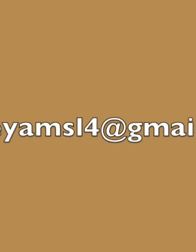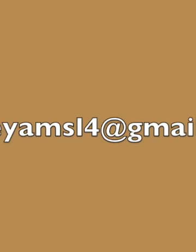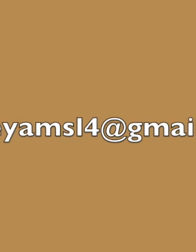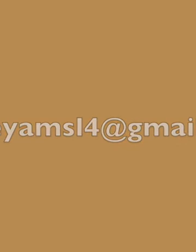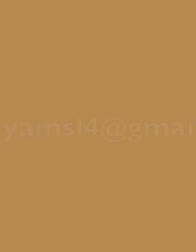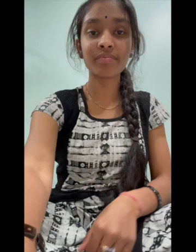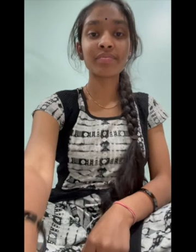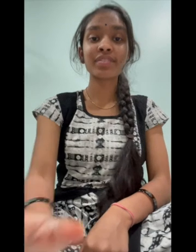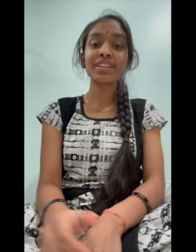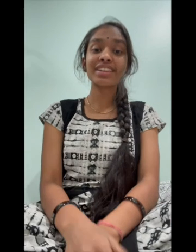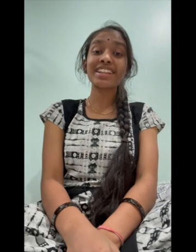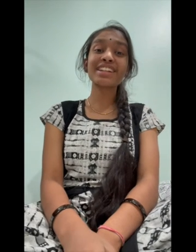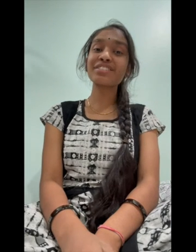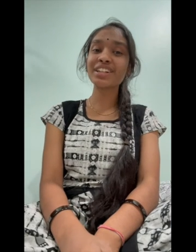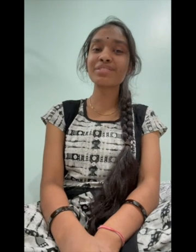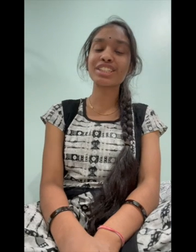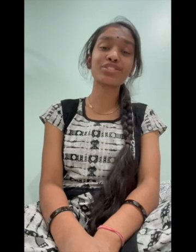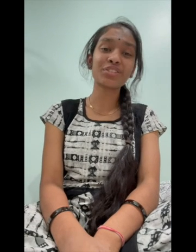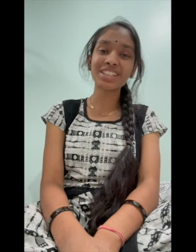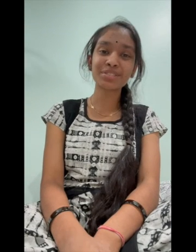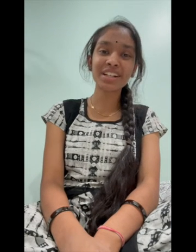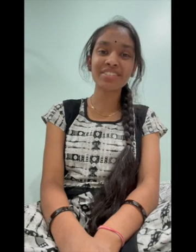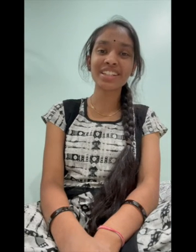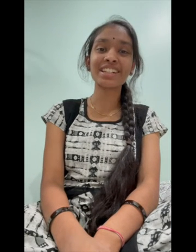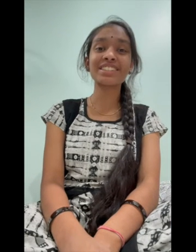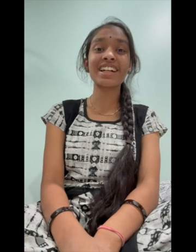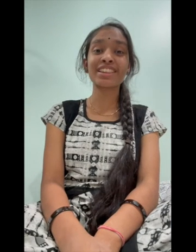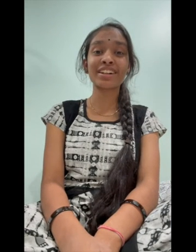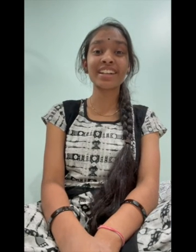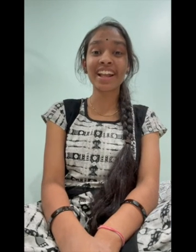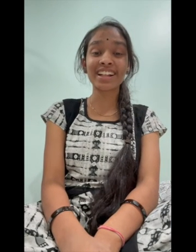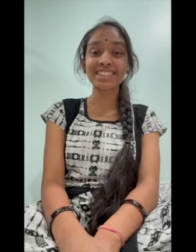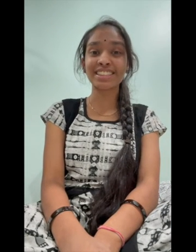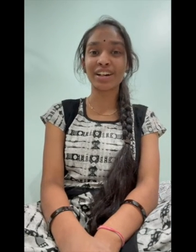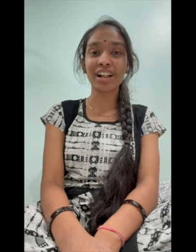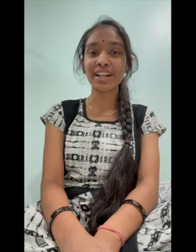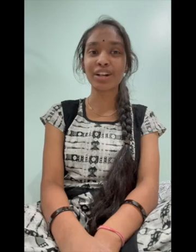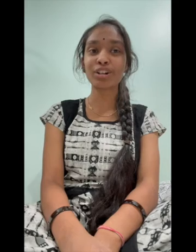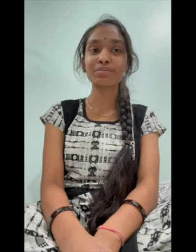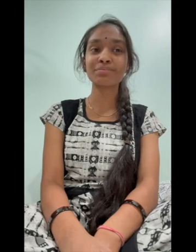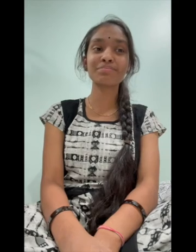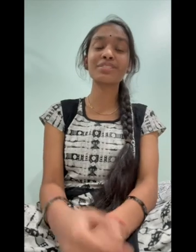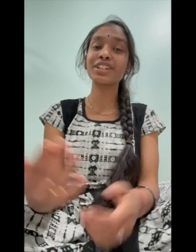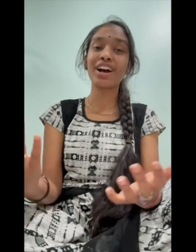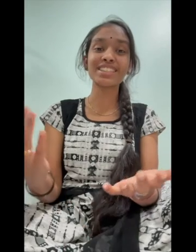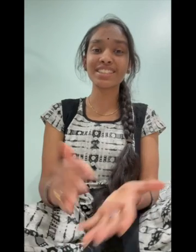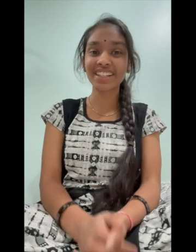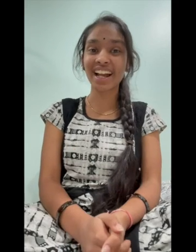shreeyamsf4@gmail.com. Thank you very much for watching my videos and learning ASL. I hope you got something out